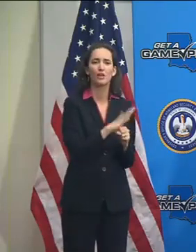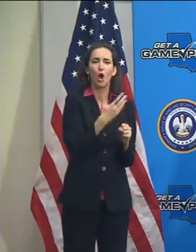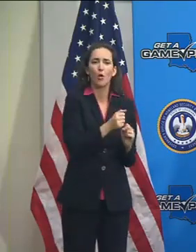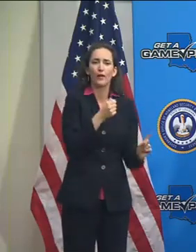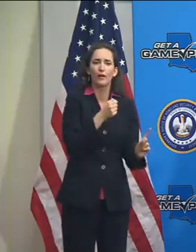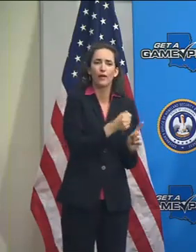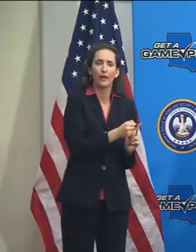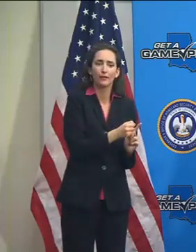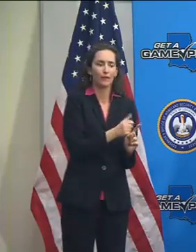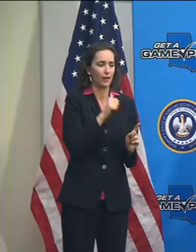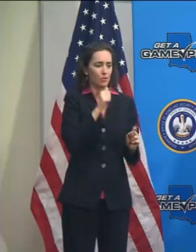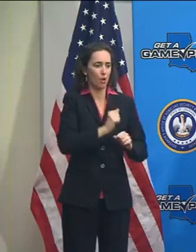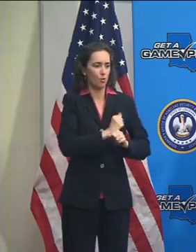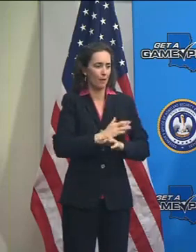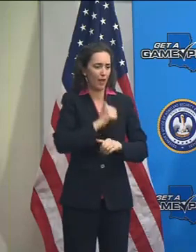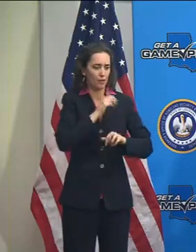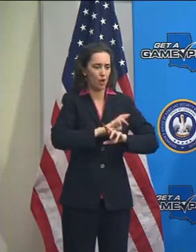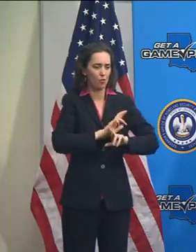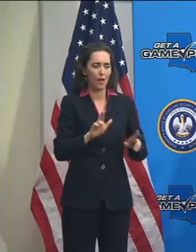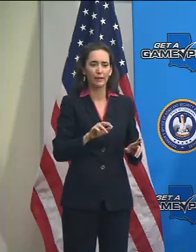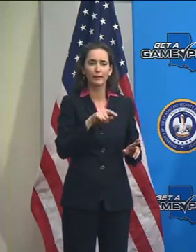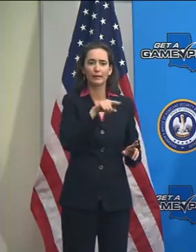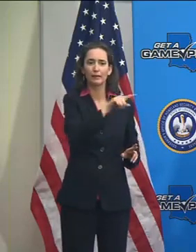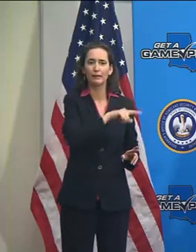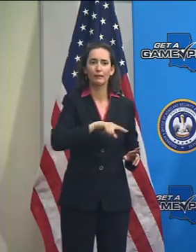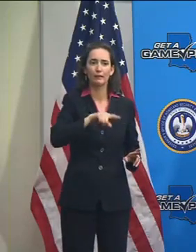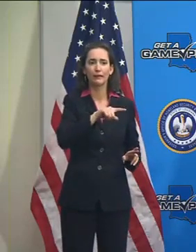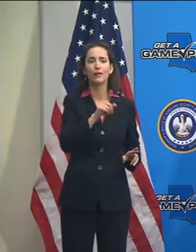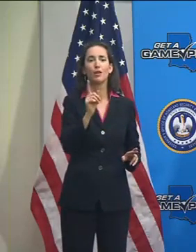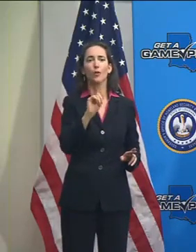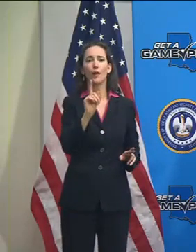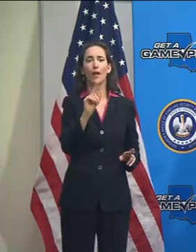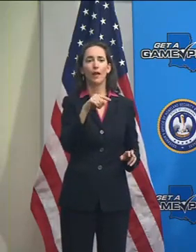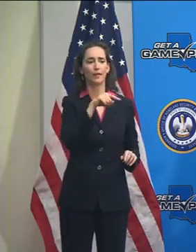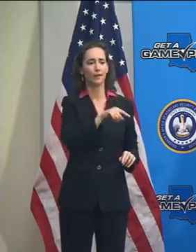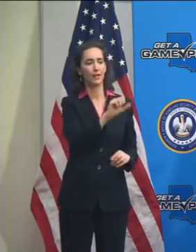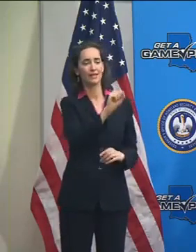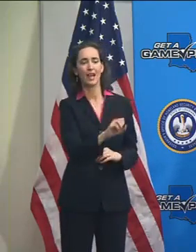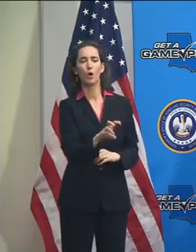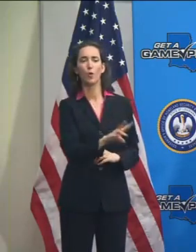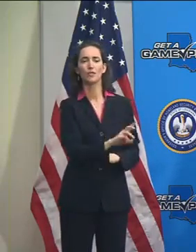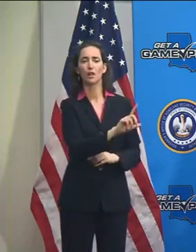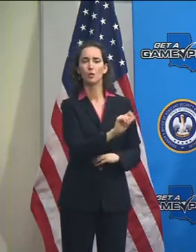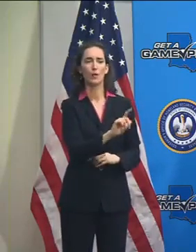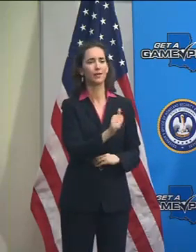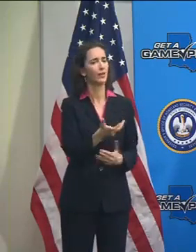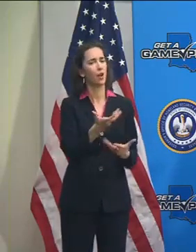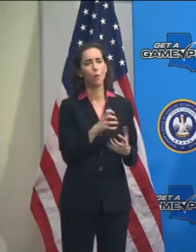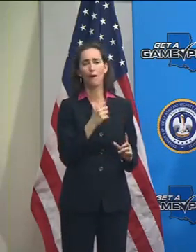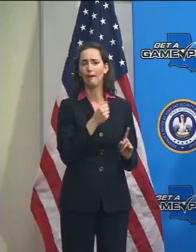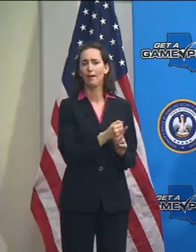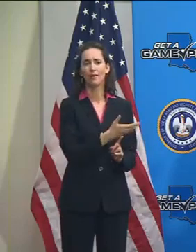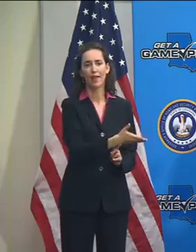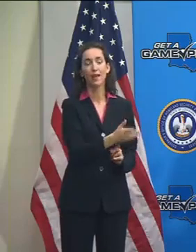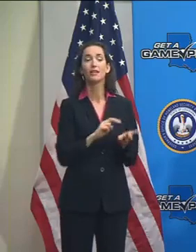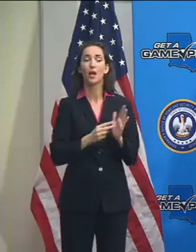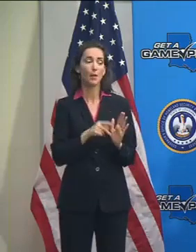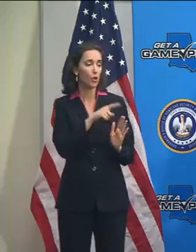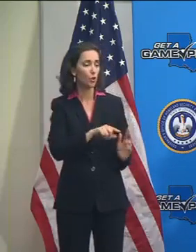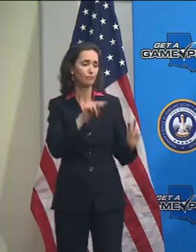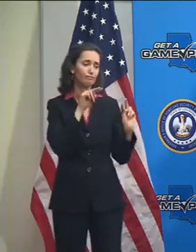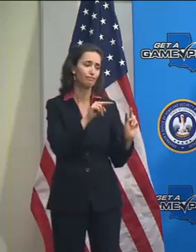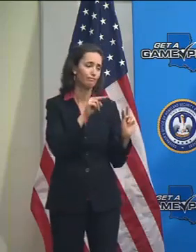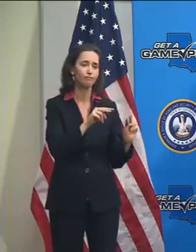least prepared and ready for a storm happens to be southwest Louisiana. So we have to pay very careful attention to